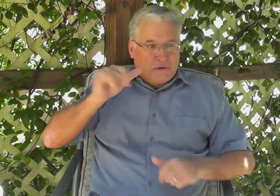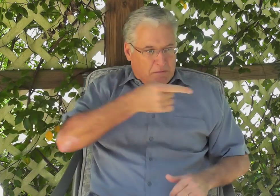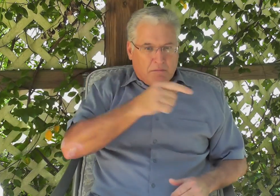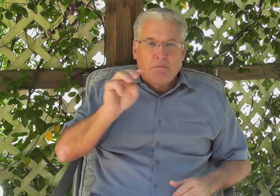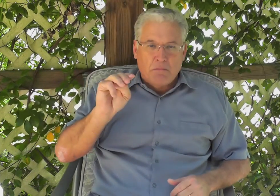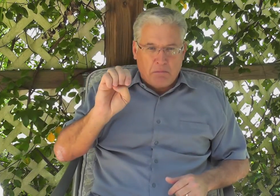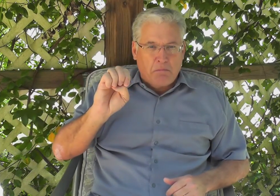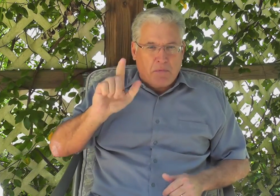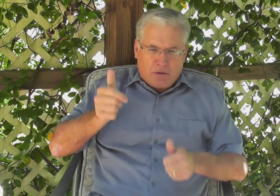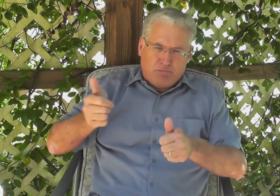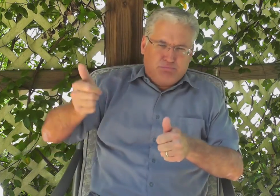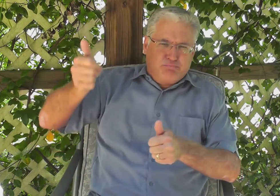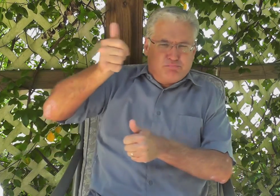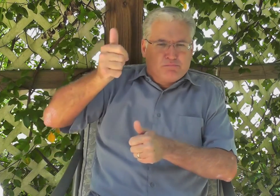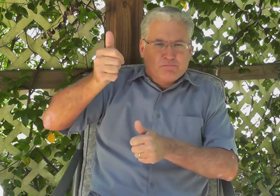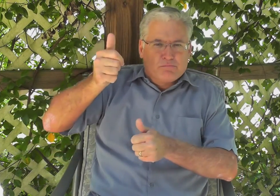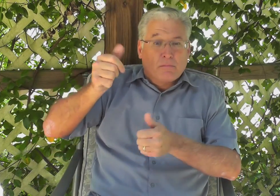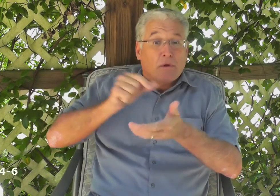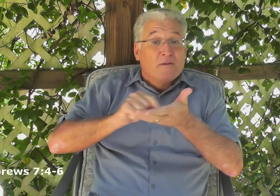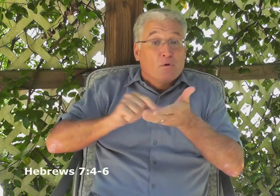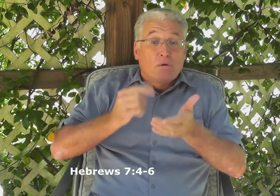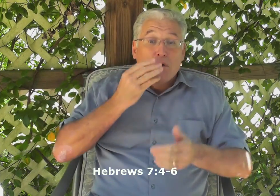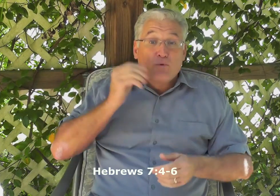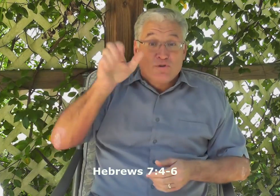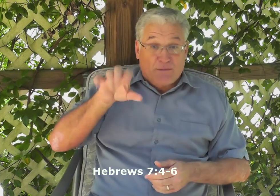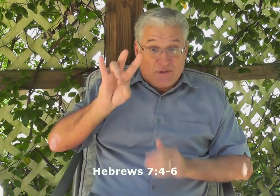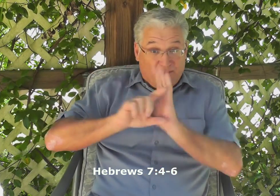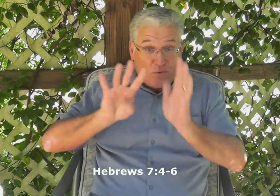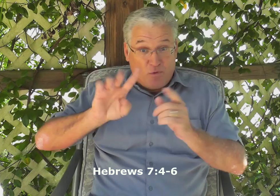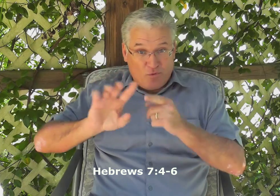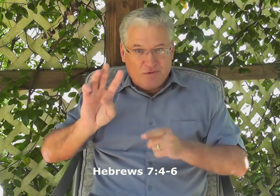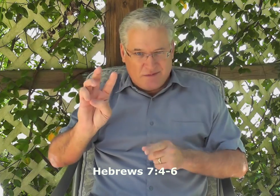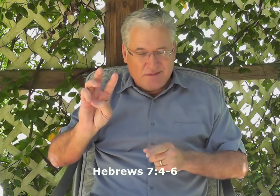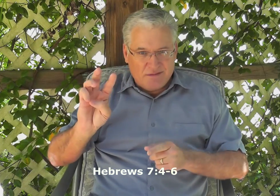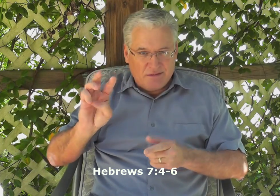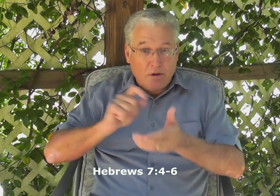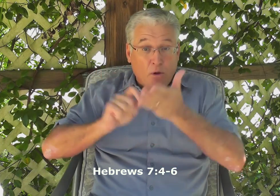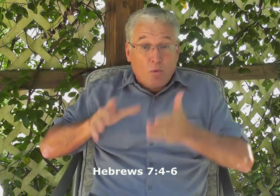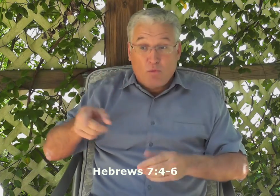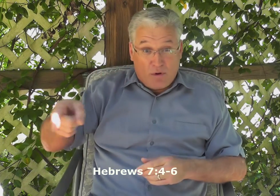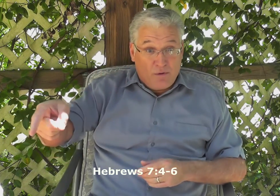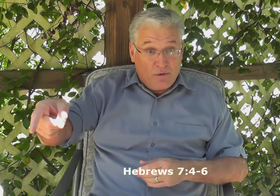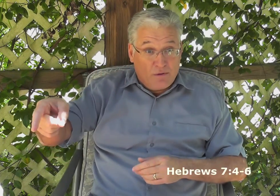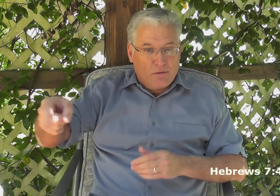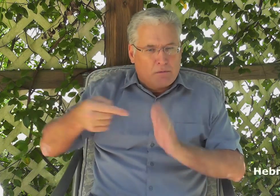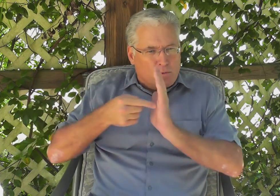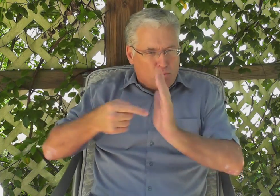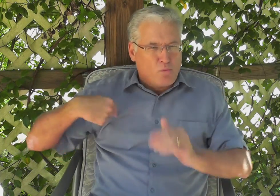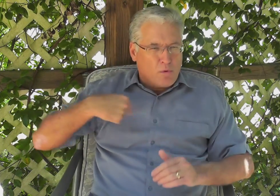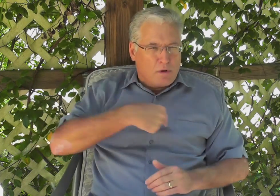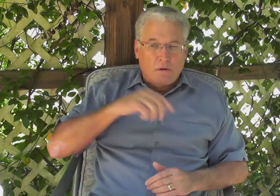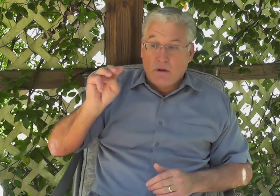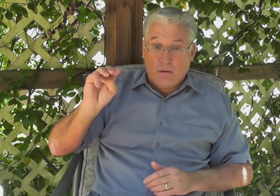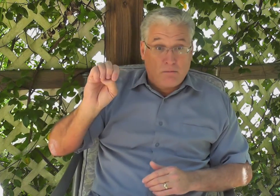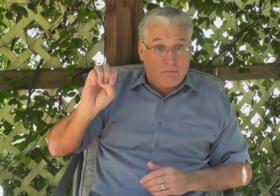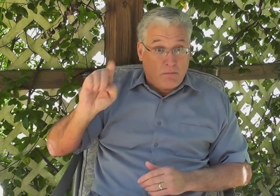Christ is high above everyone, high above Melchizedek. In Hebrews 7, 4 through 6, it says that